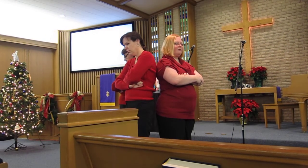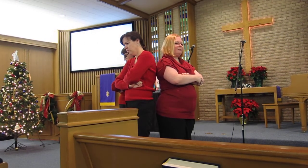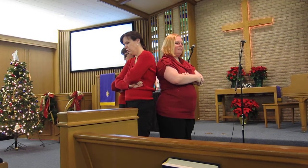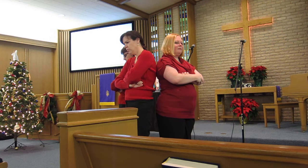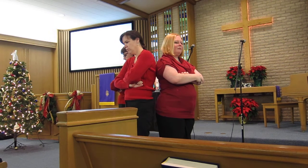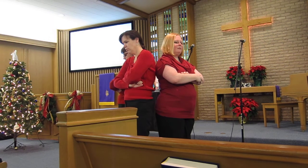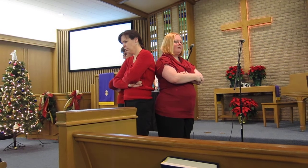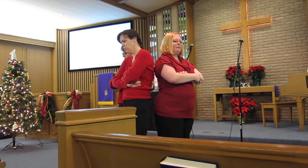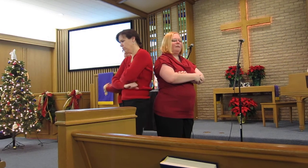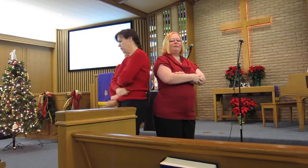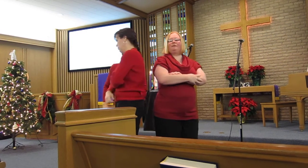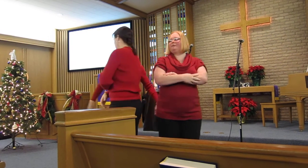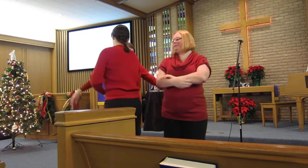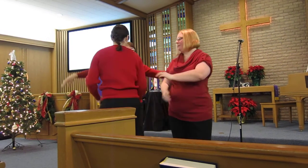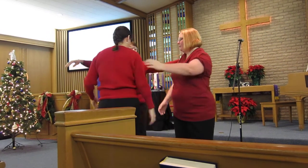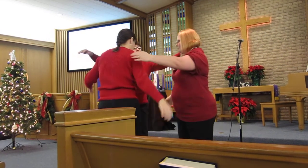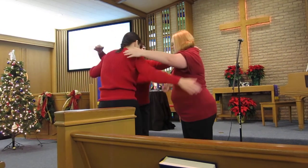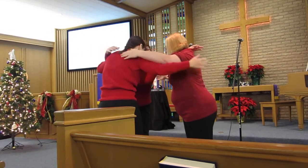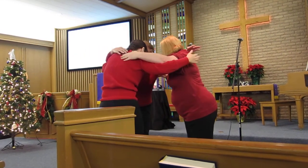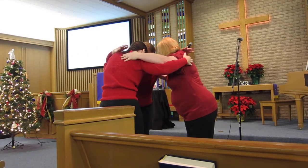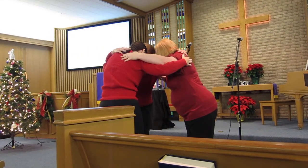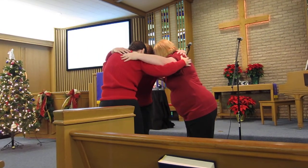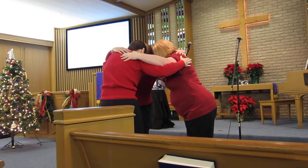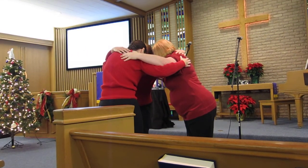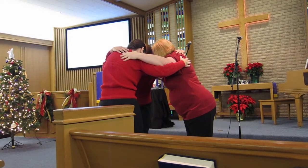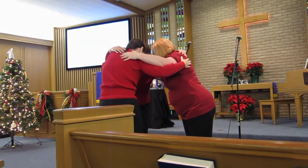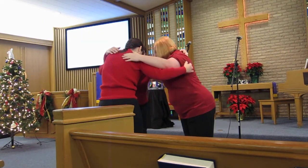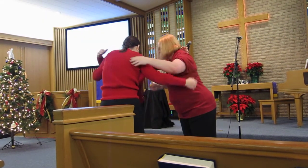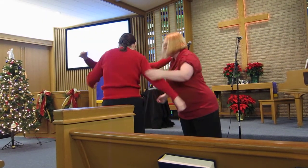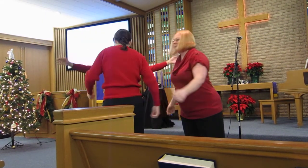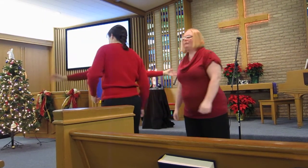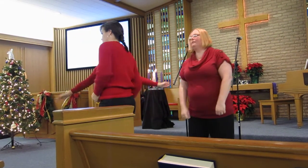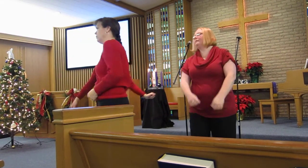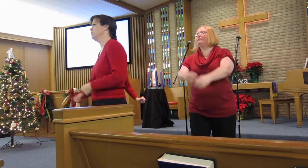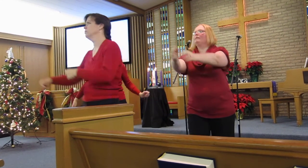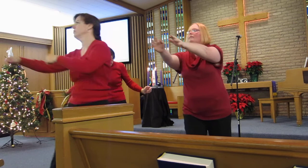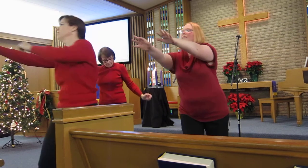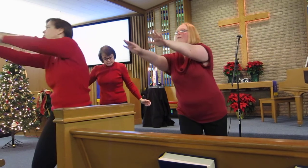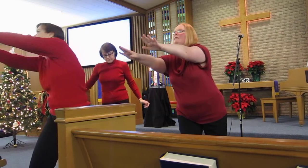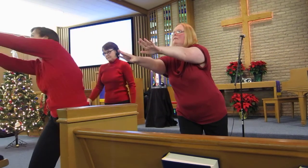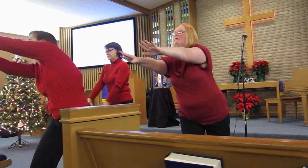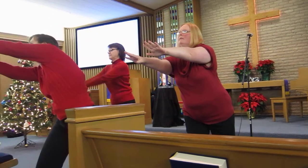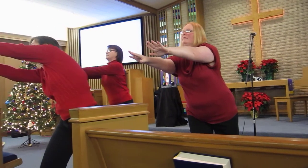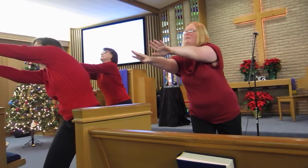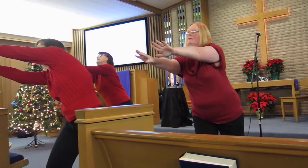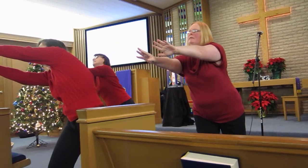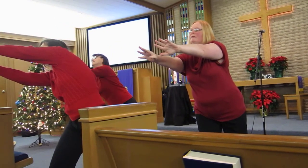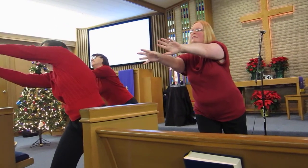those who trespass against us. And lead us not into temptation, but deliver us